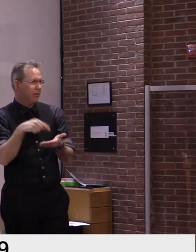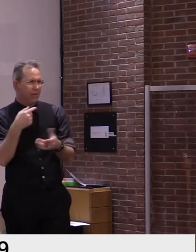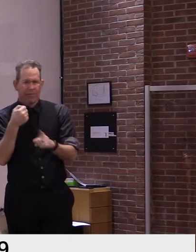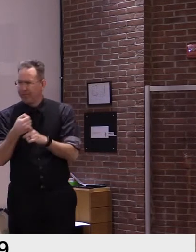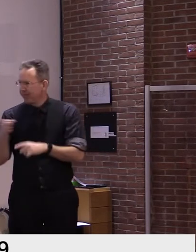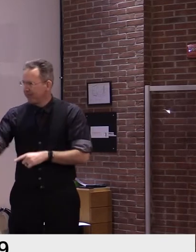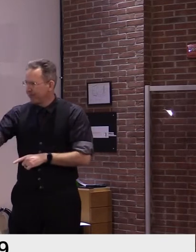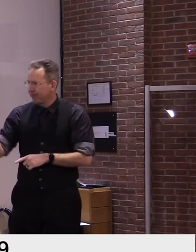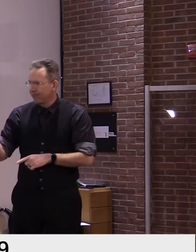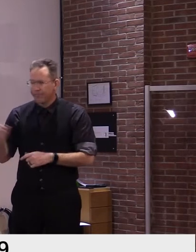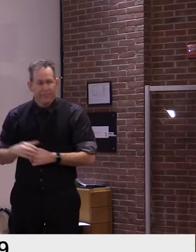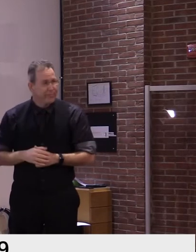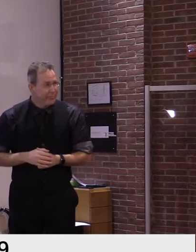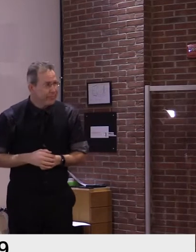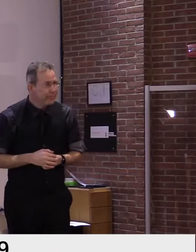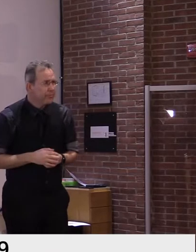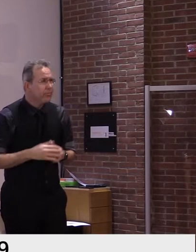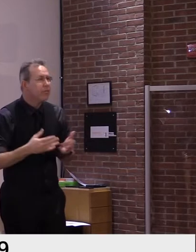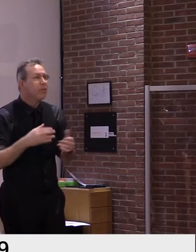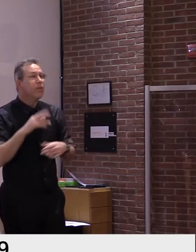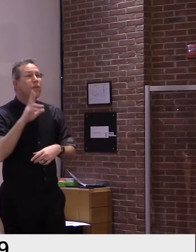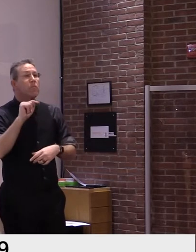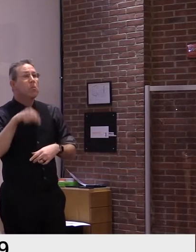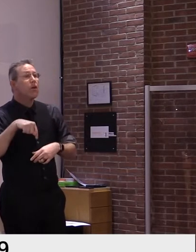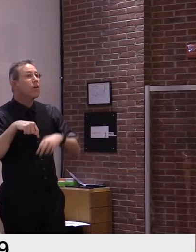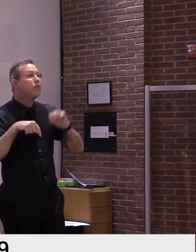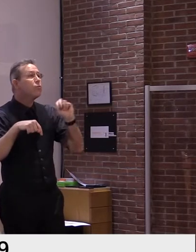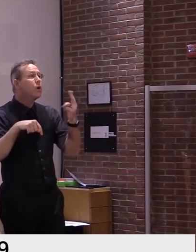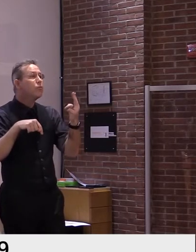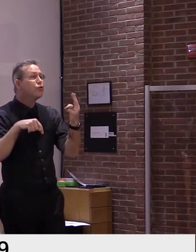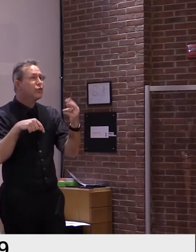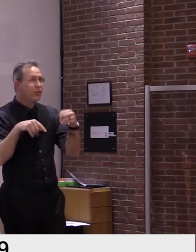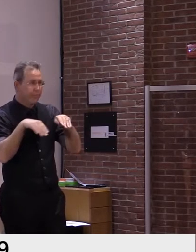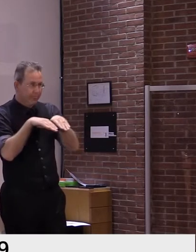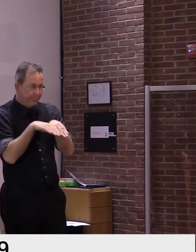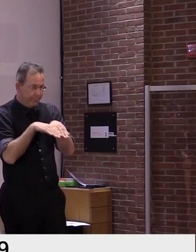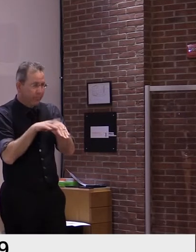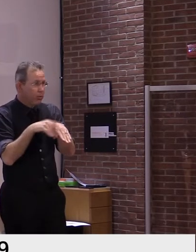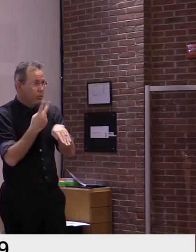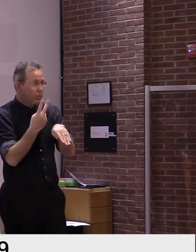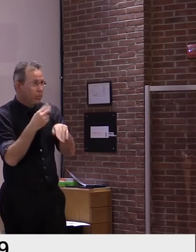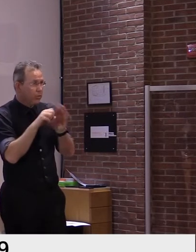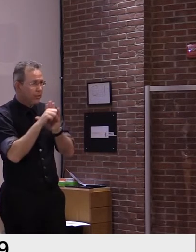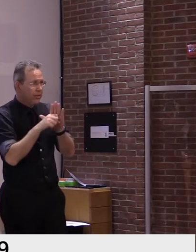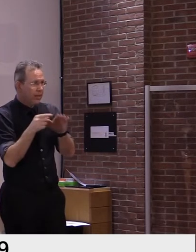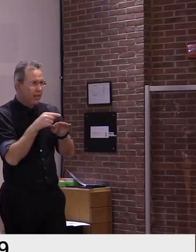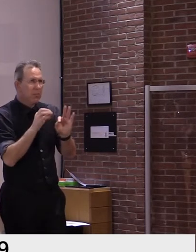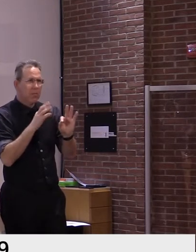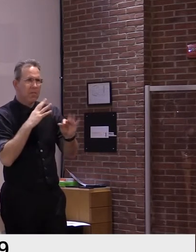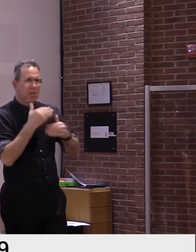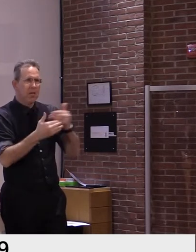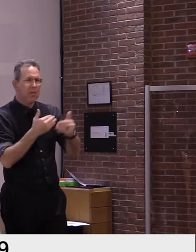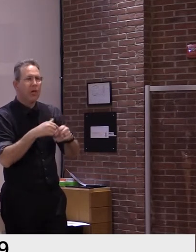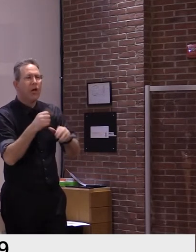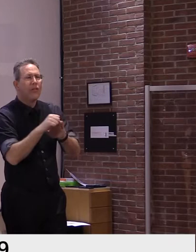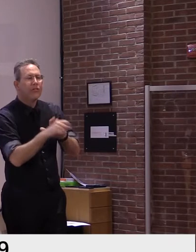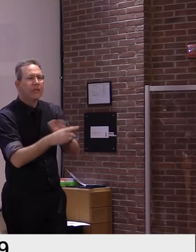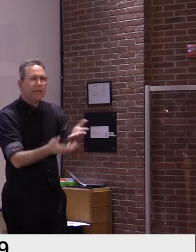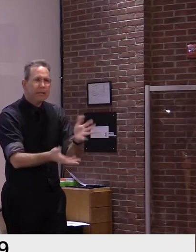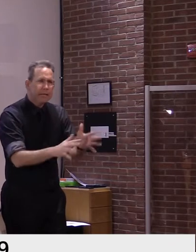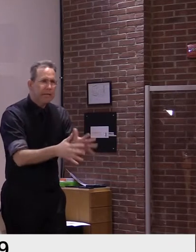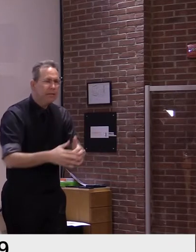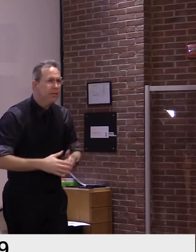two jurisdictions in the region that saw their weekly case numbers improve. But again, like the rest of the